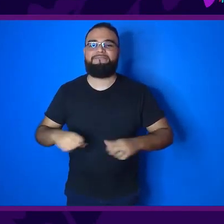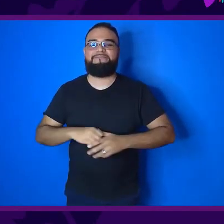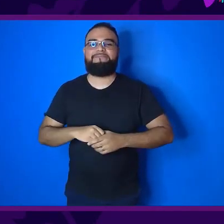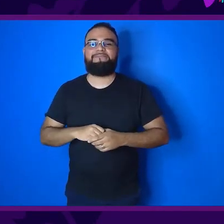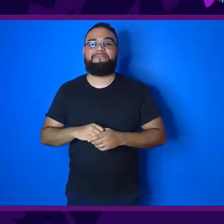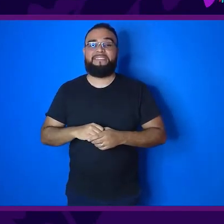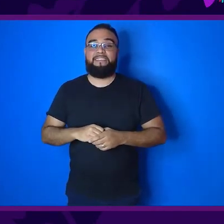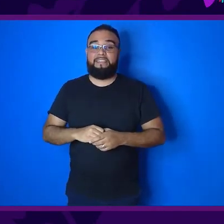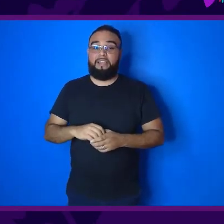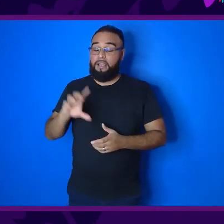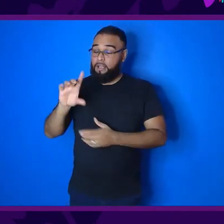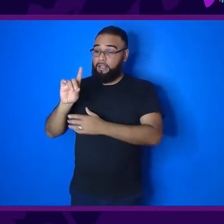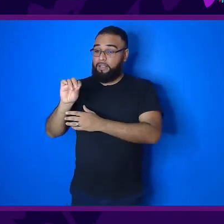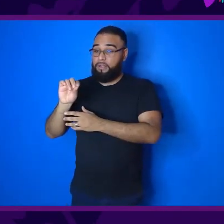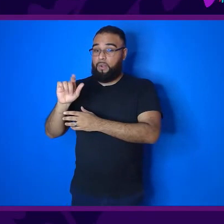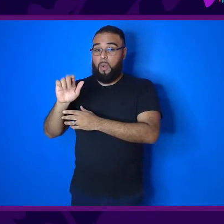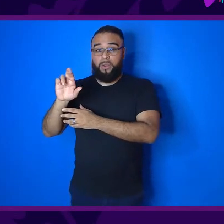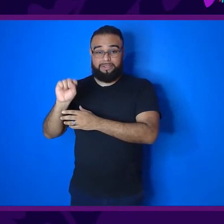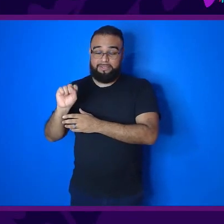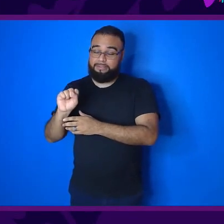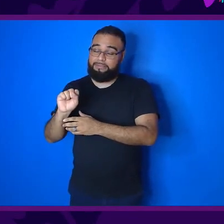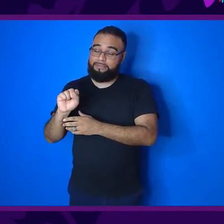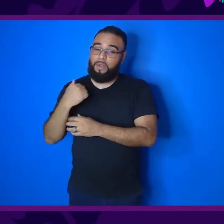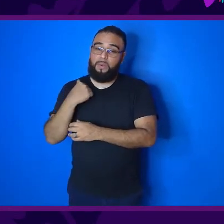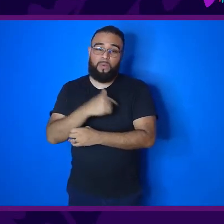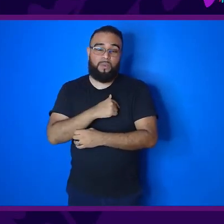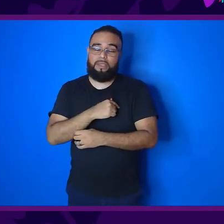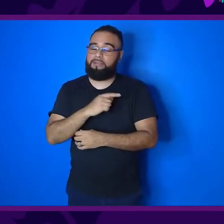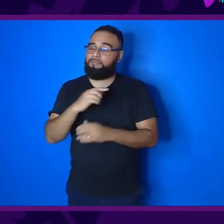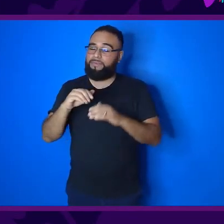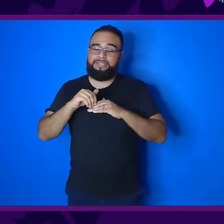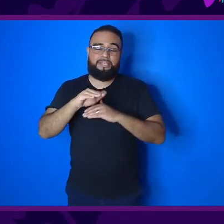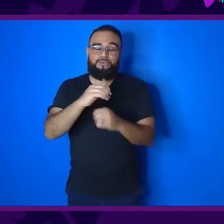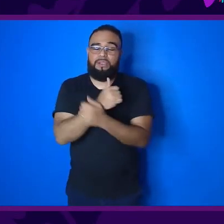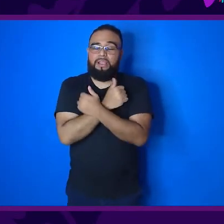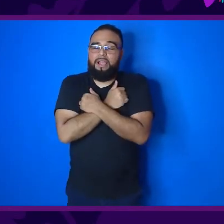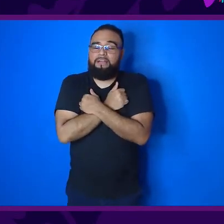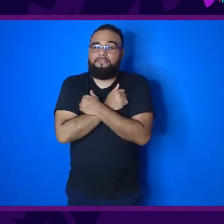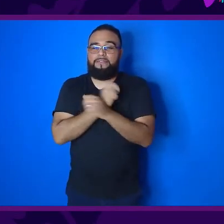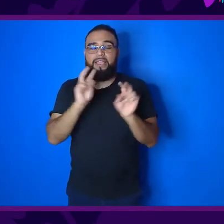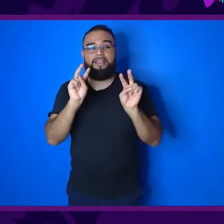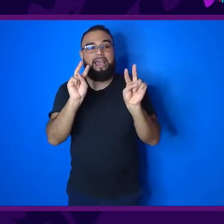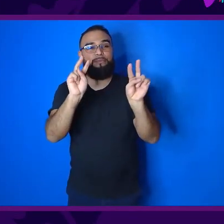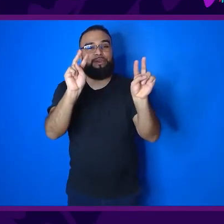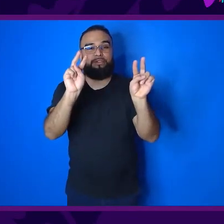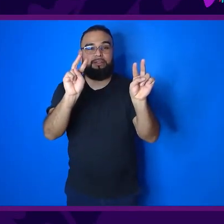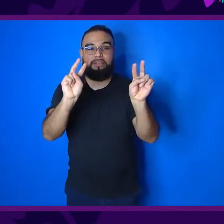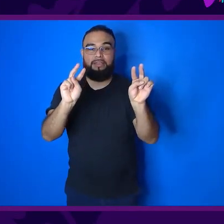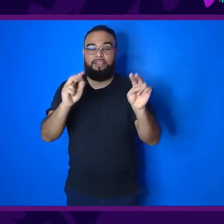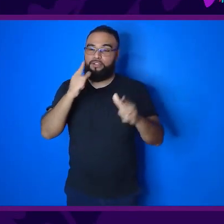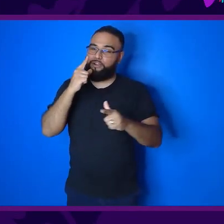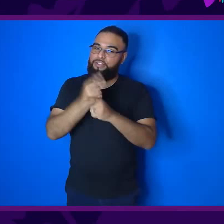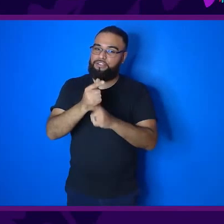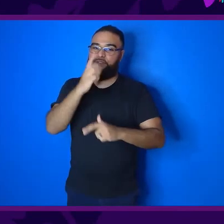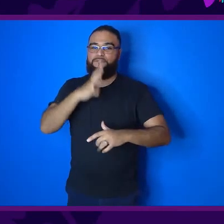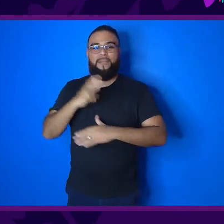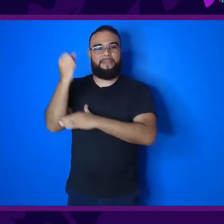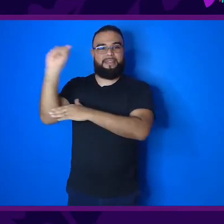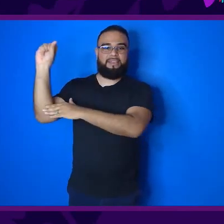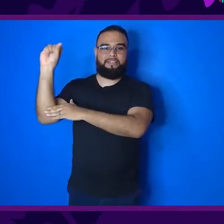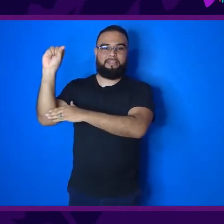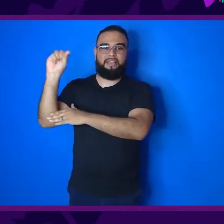our admiration. Your sister board members of the Feminist Majority are so grateful for